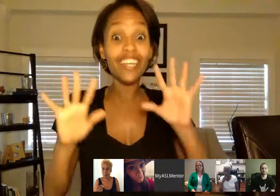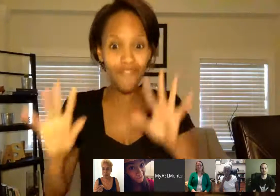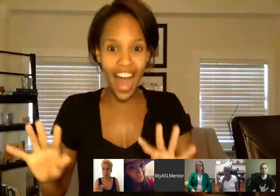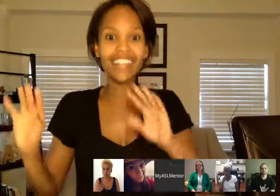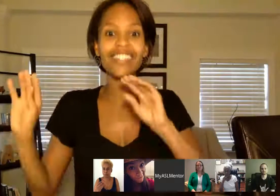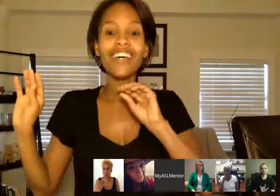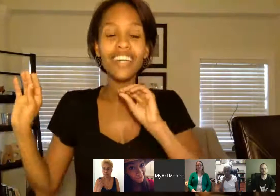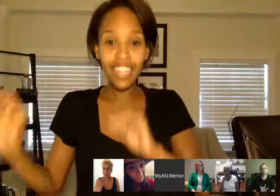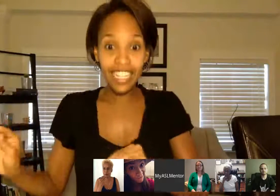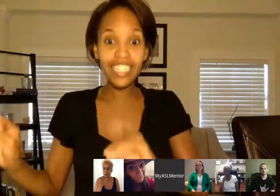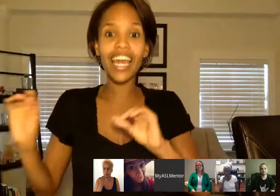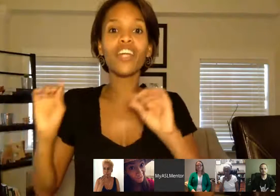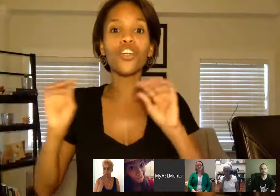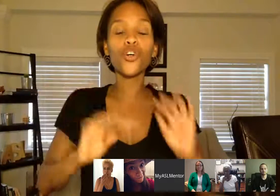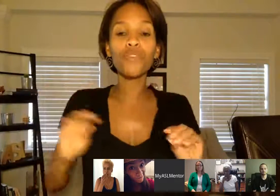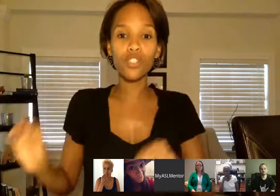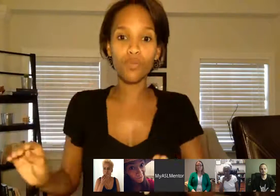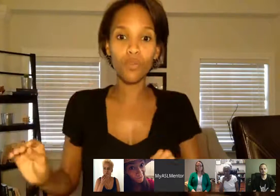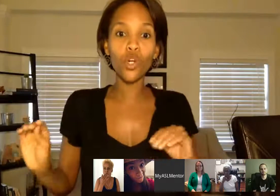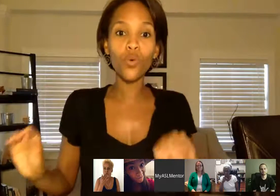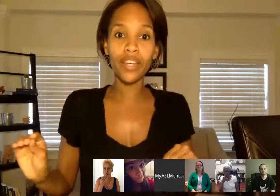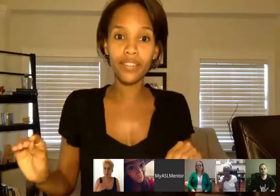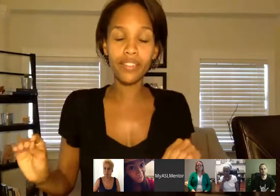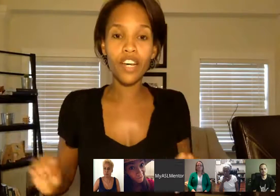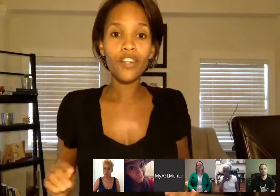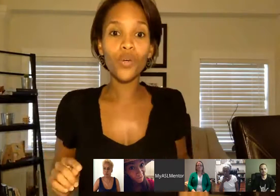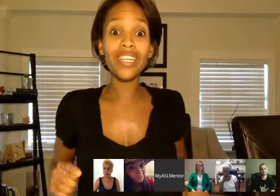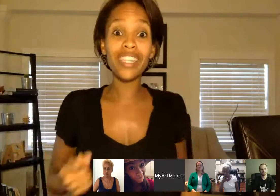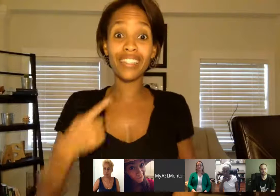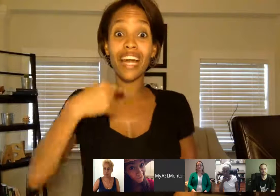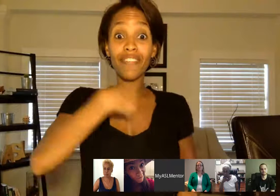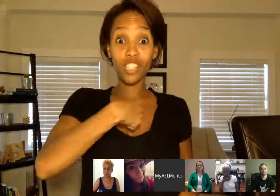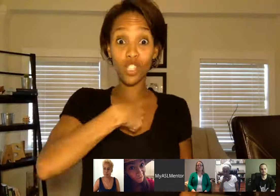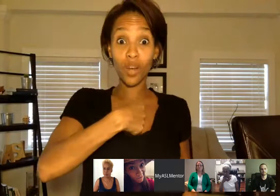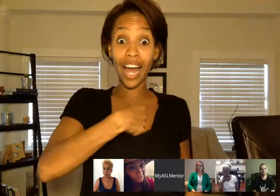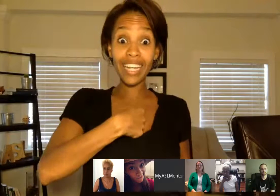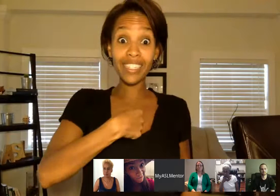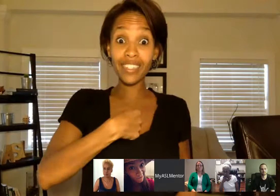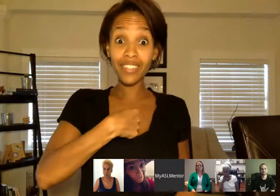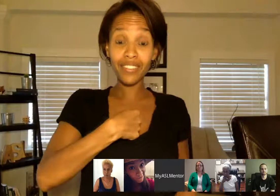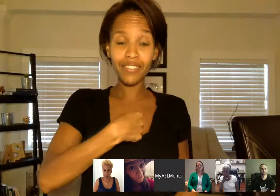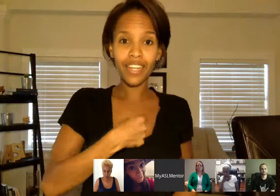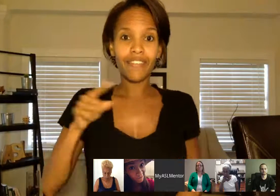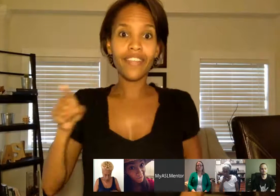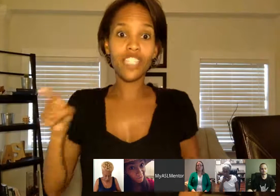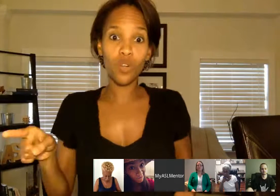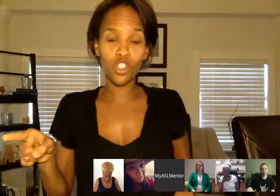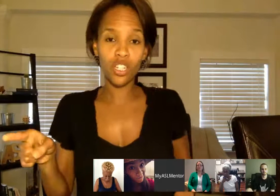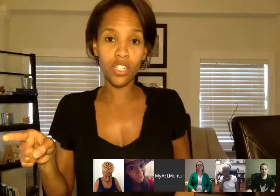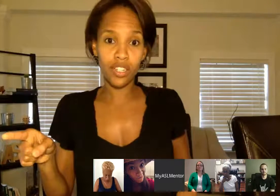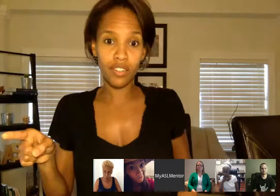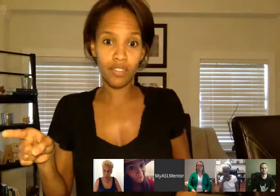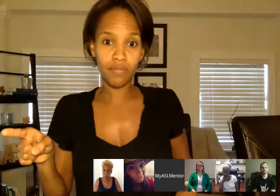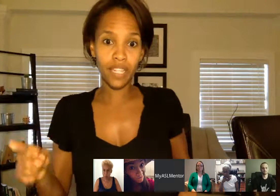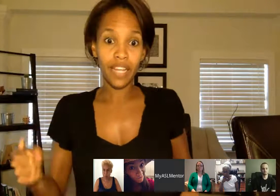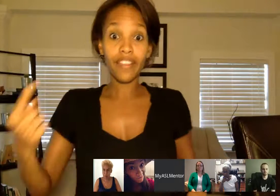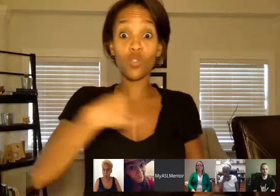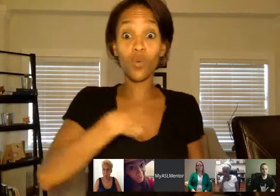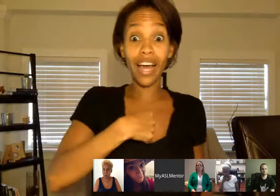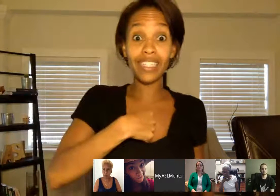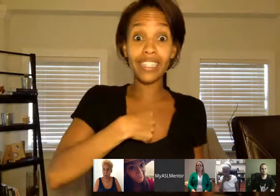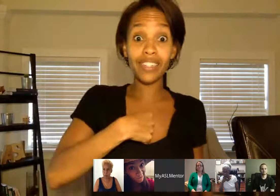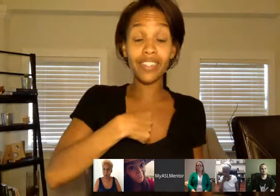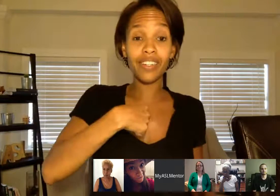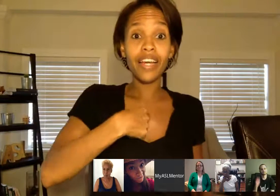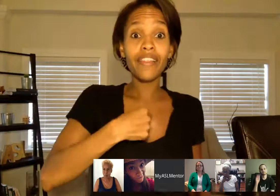does, in fact, indicate who he is. So he says, this is what I did, this is what she did. This